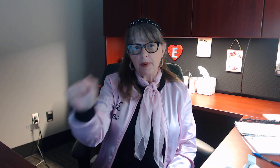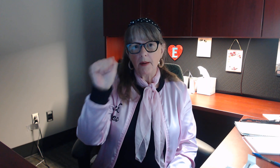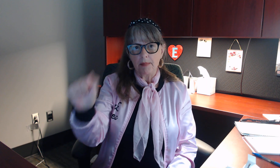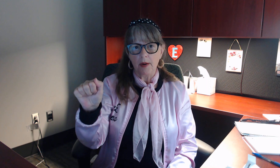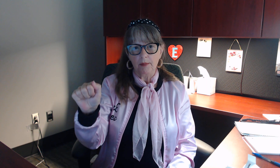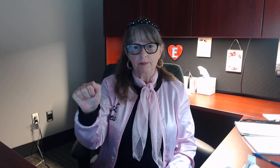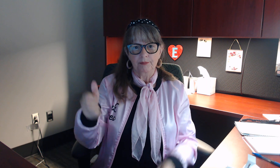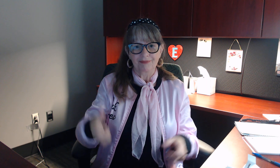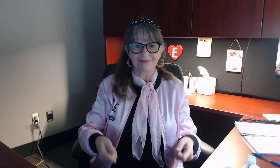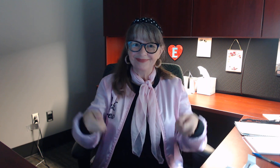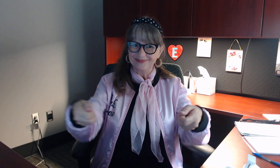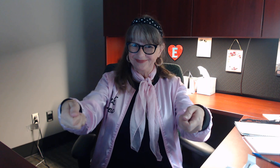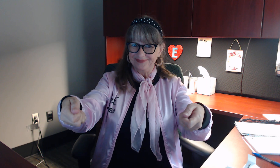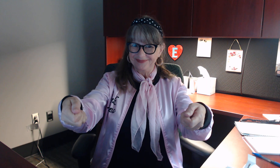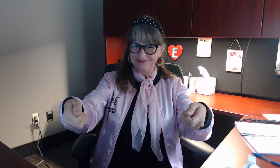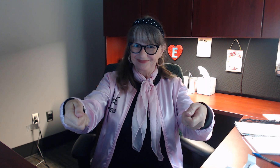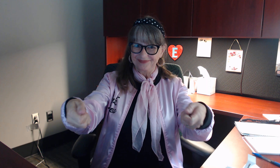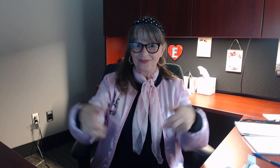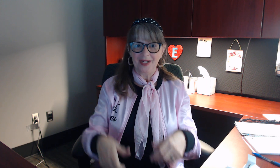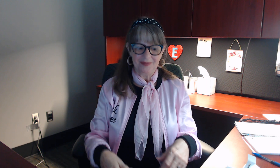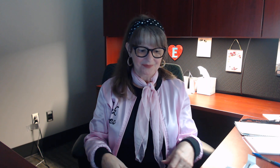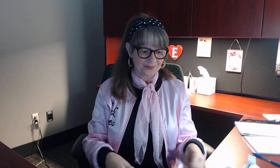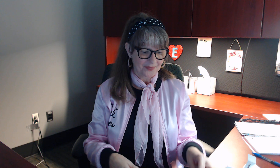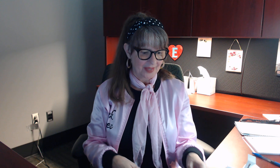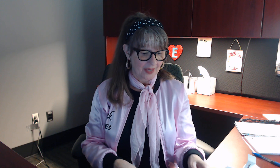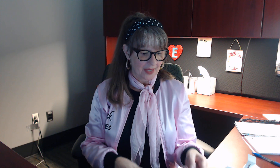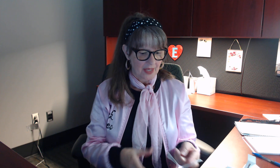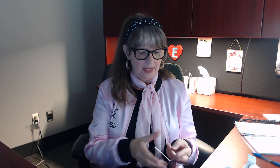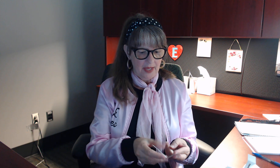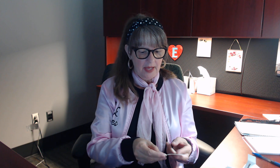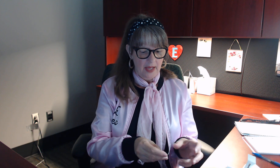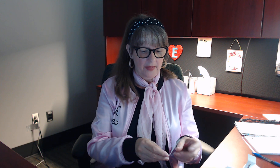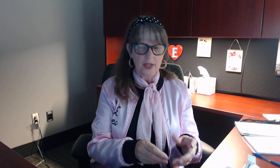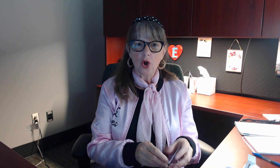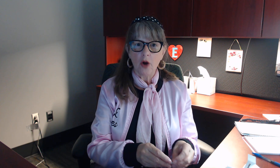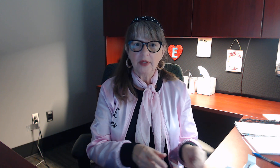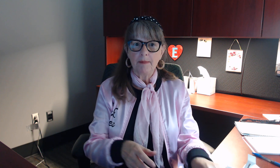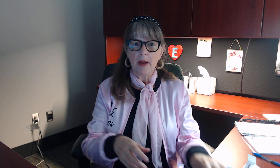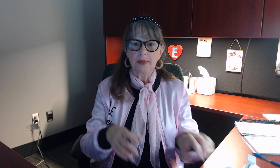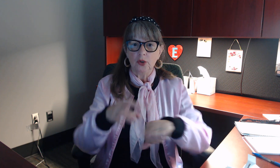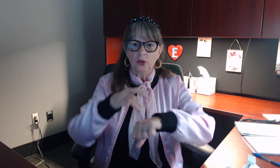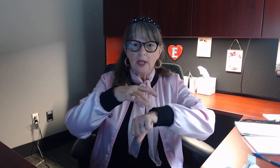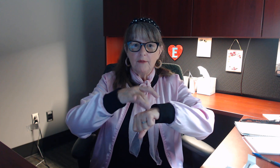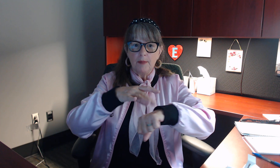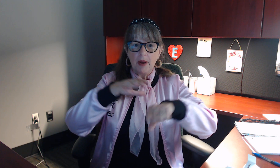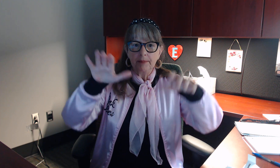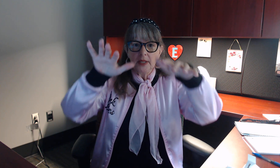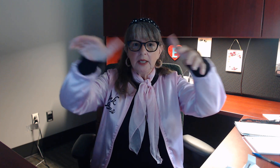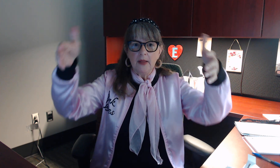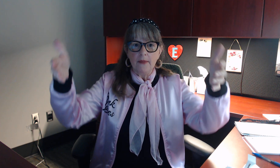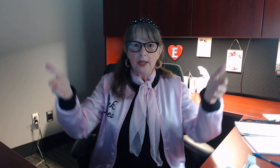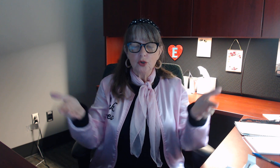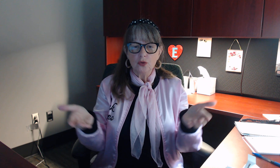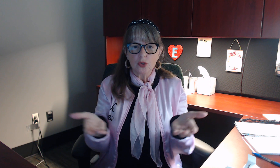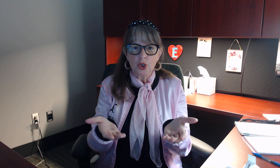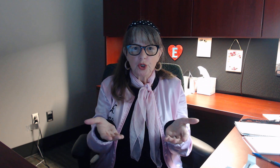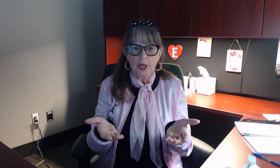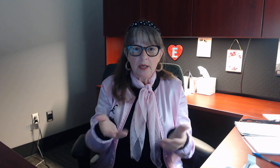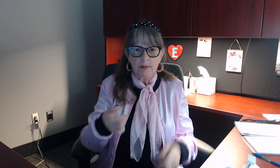bum. Right? And then carving a pumpkin. You can have a pumpkin and then do the shape, and then